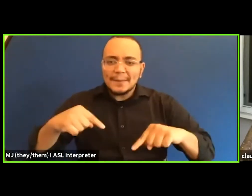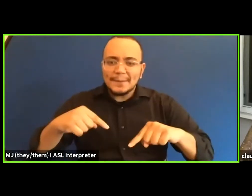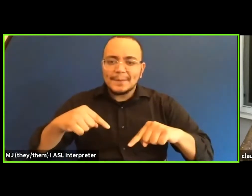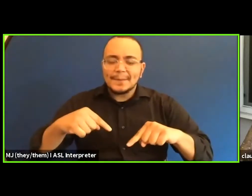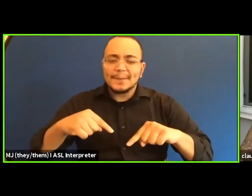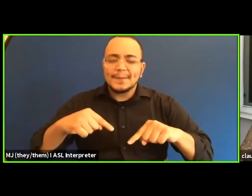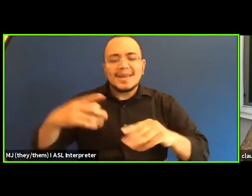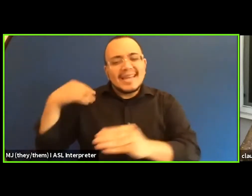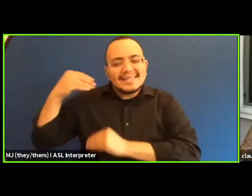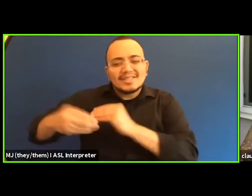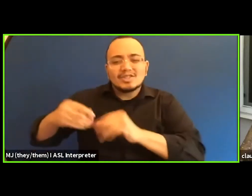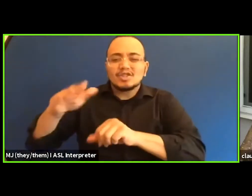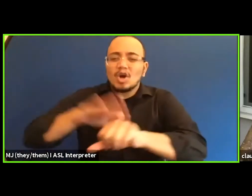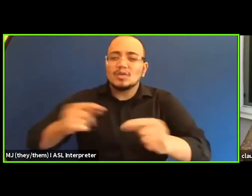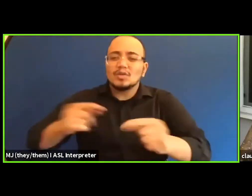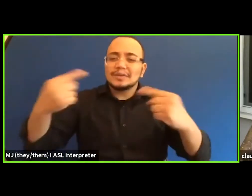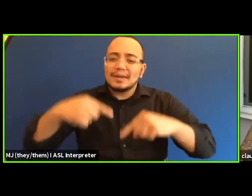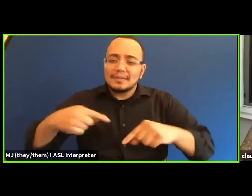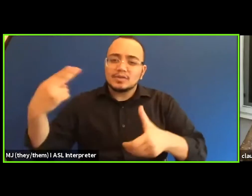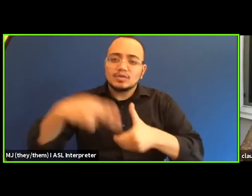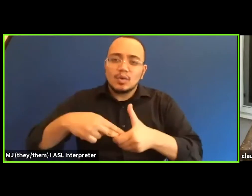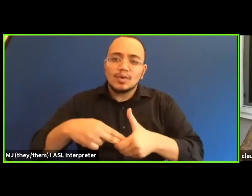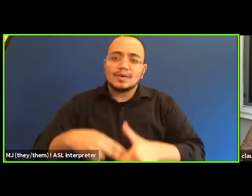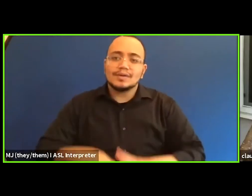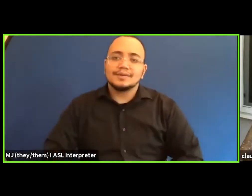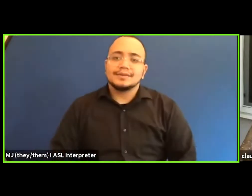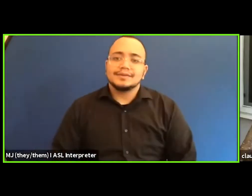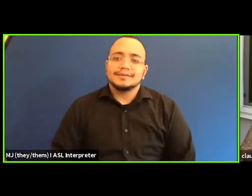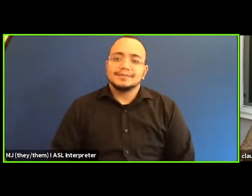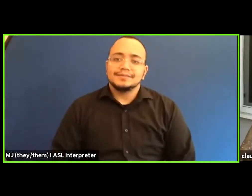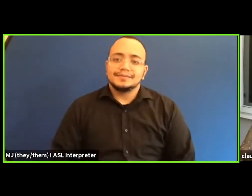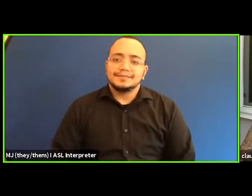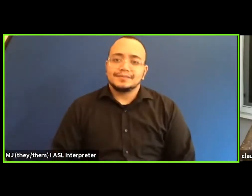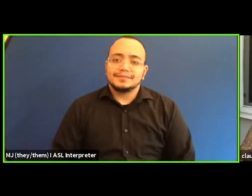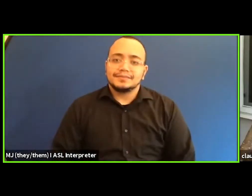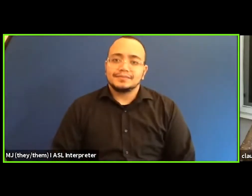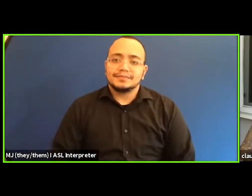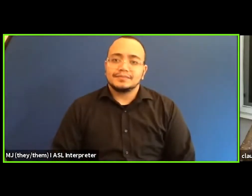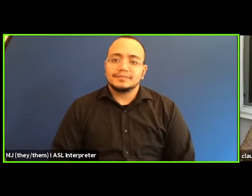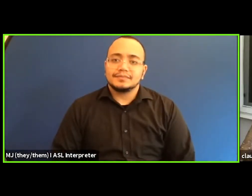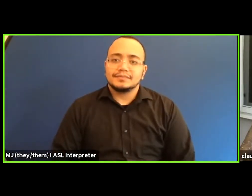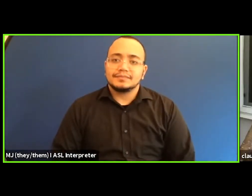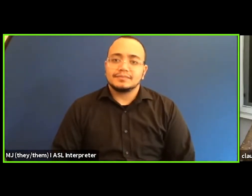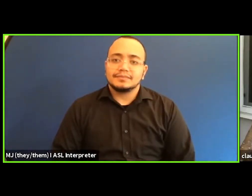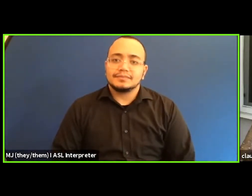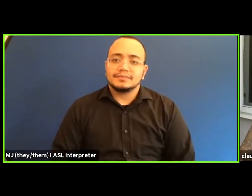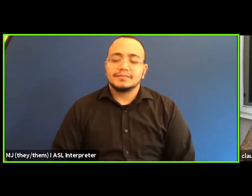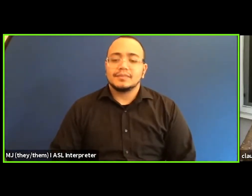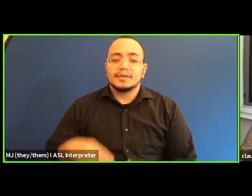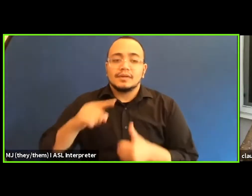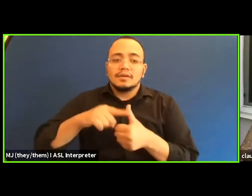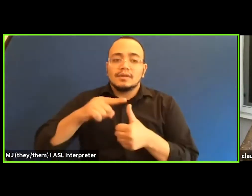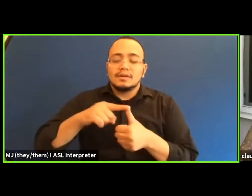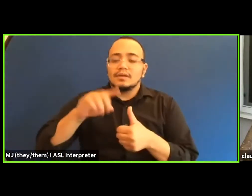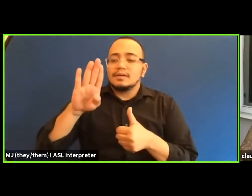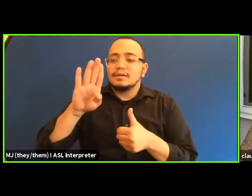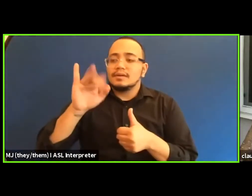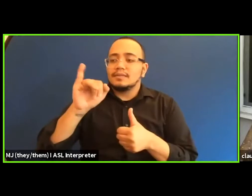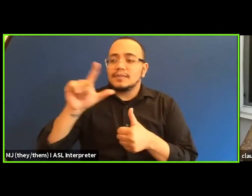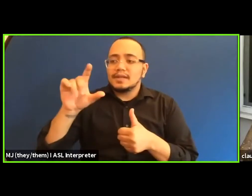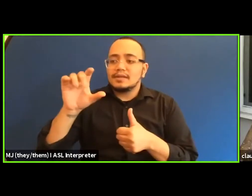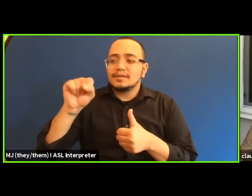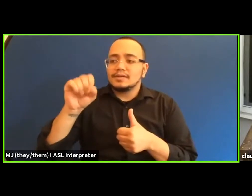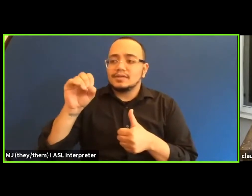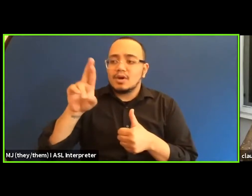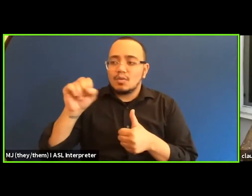our ancestors. Don Boholanu Mabalon, Bill Soro, Larry Itliong, Eric